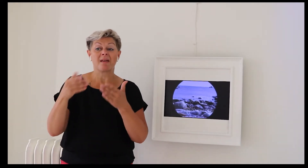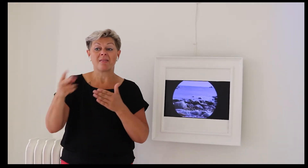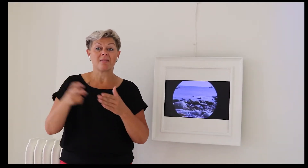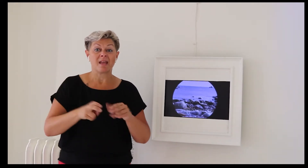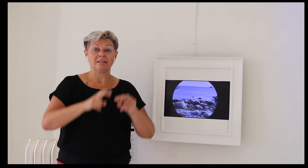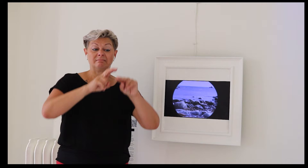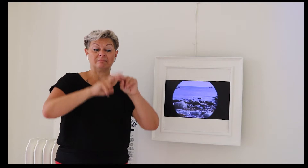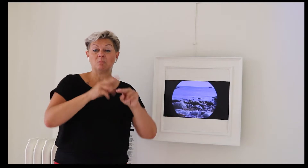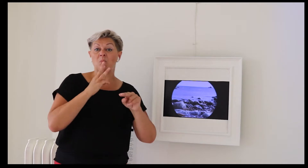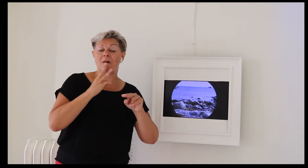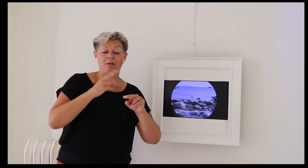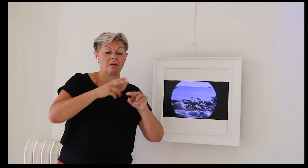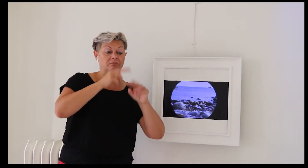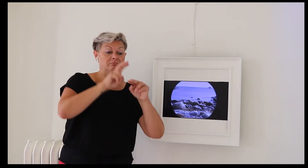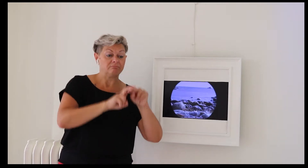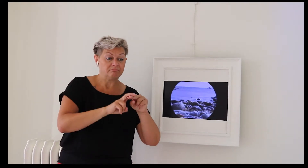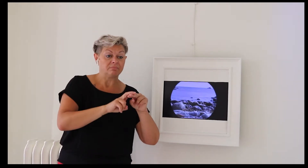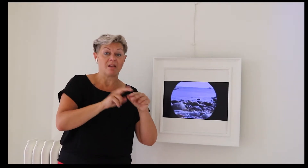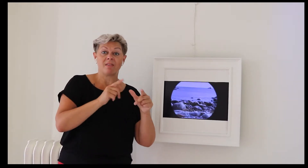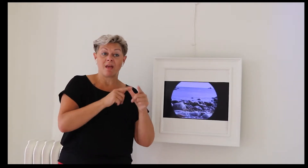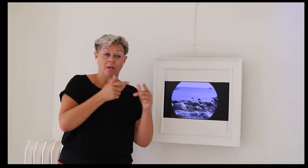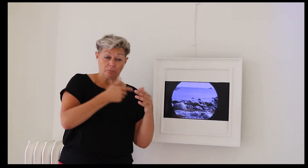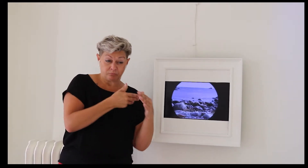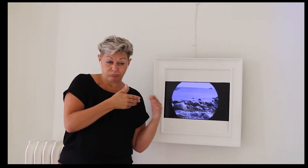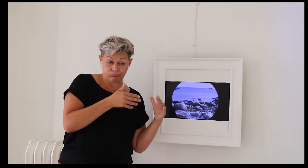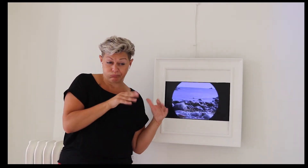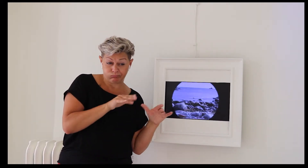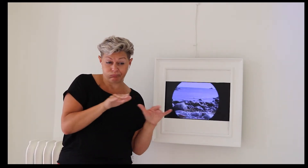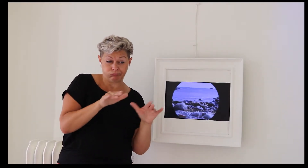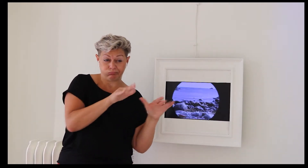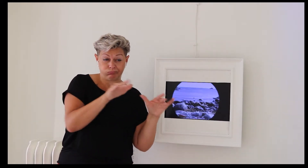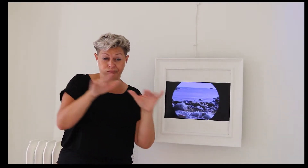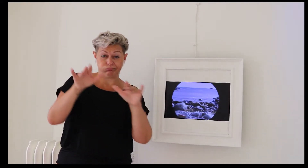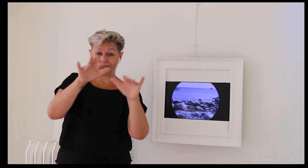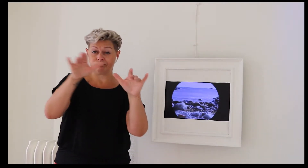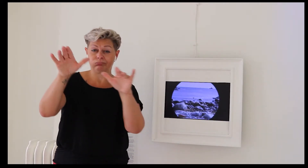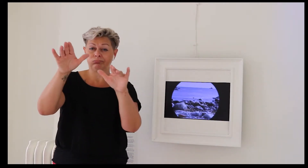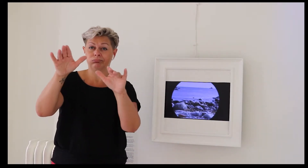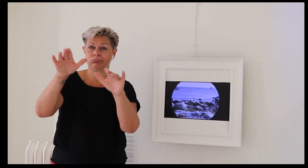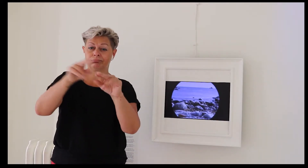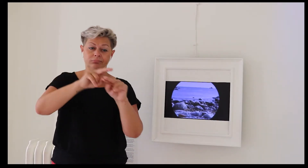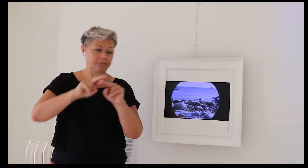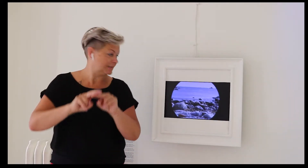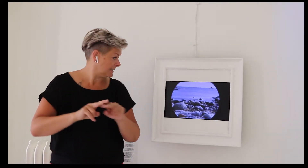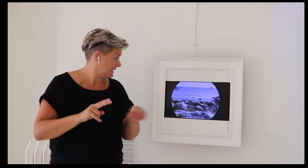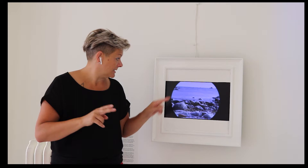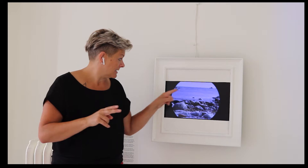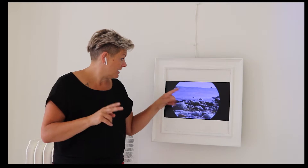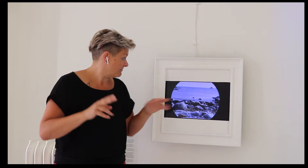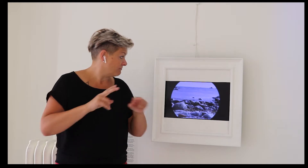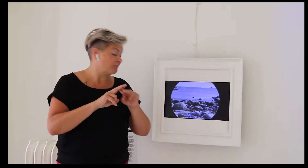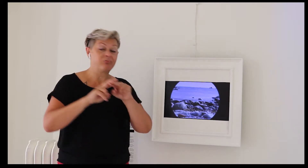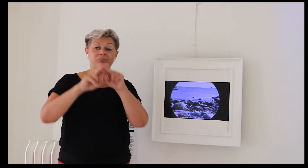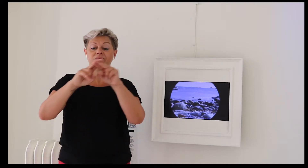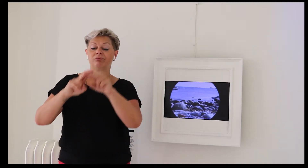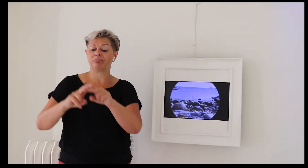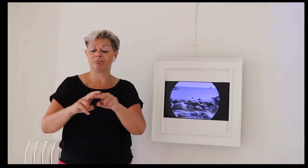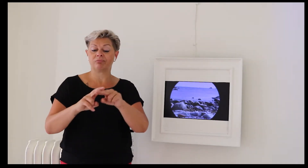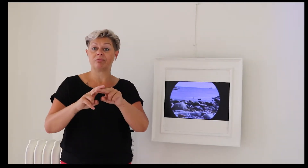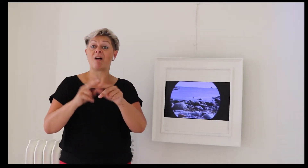water, emerge from the middle ground and fly close to the rocky water's edge. Together they float and surface